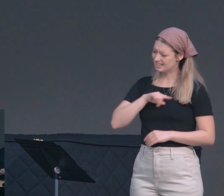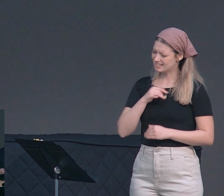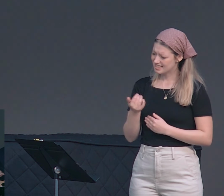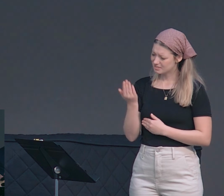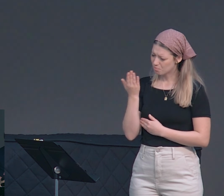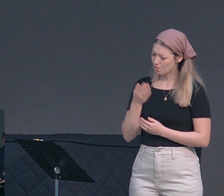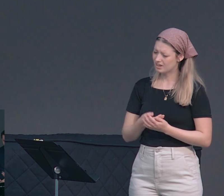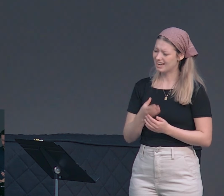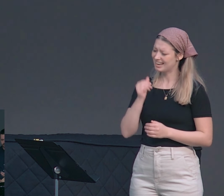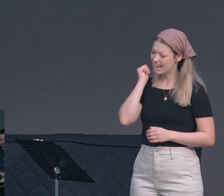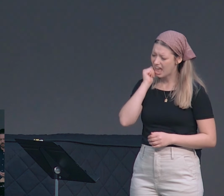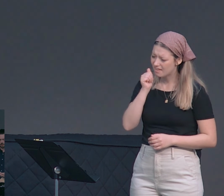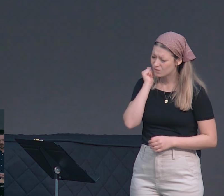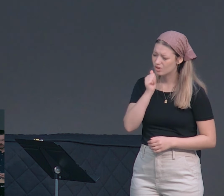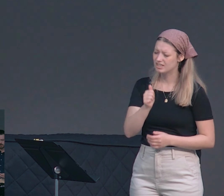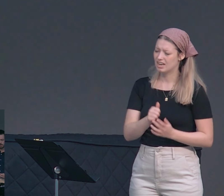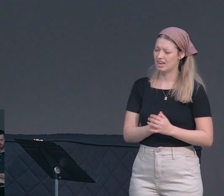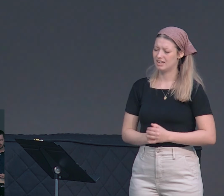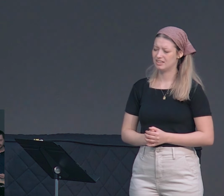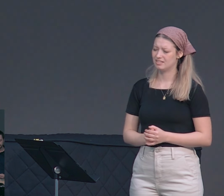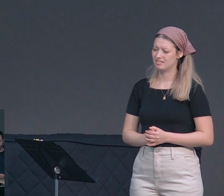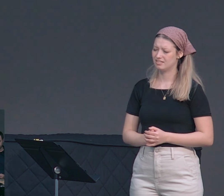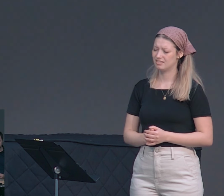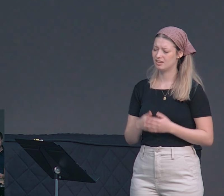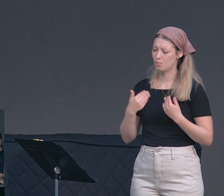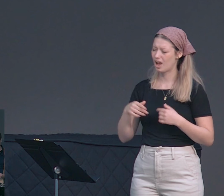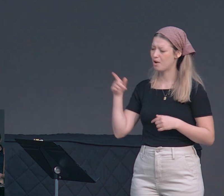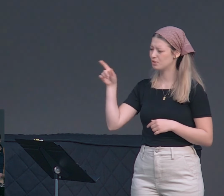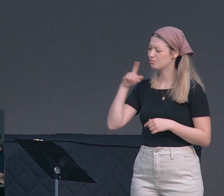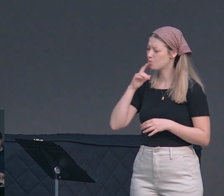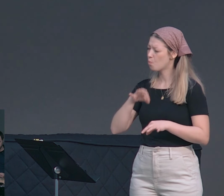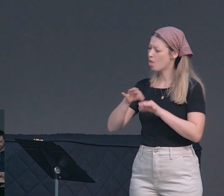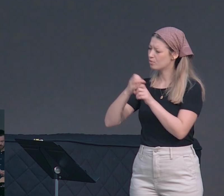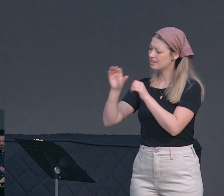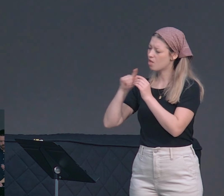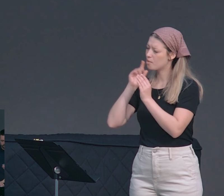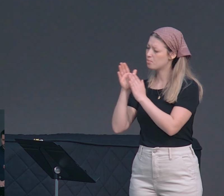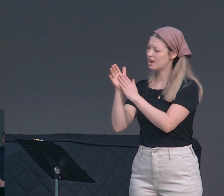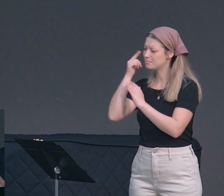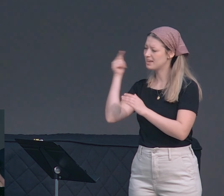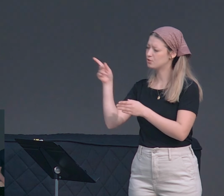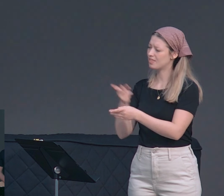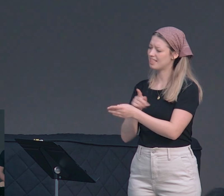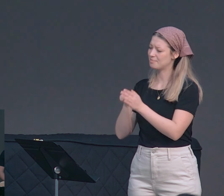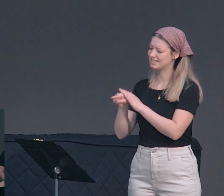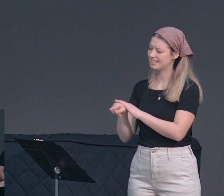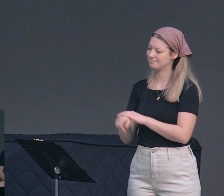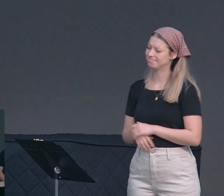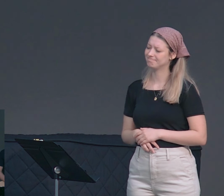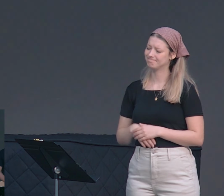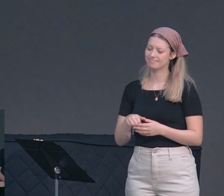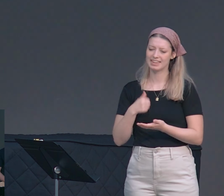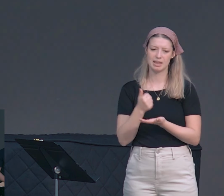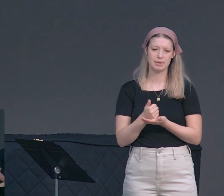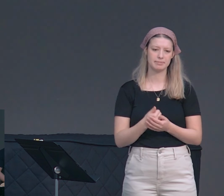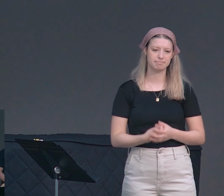and every day of our lives, for worthy is the Lamb who was slain. Amen. In